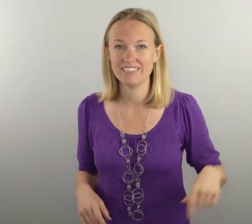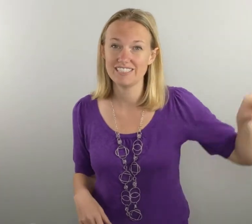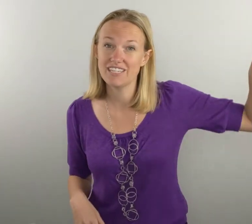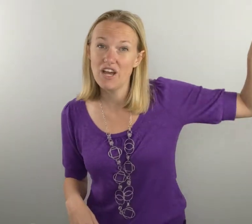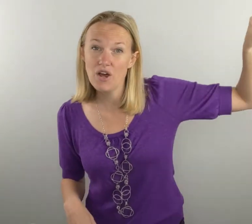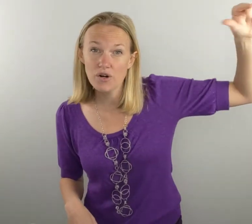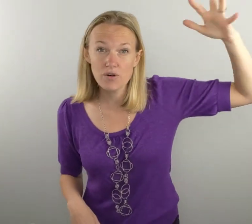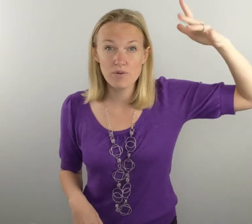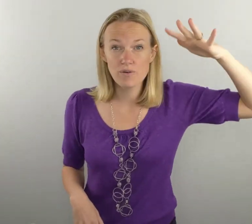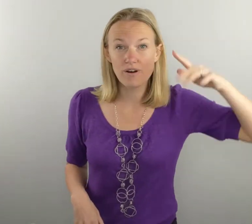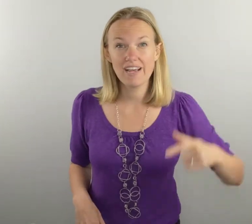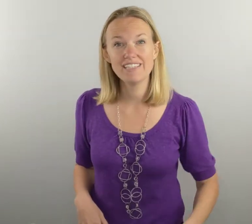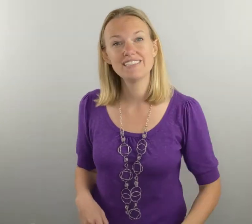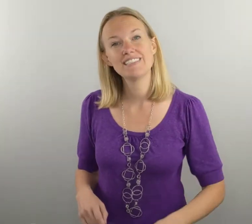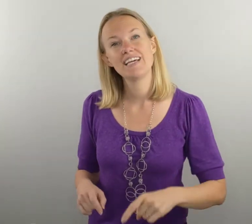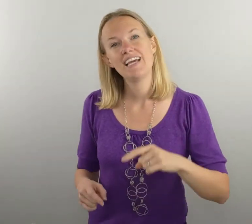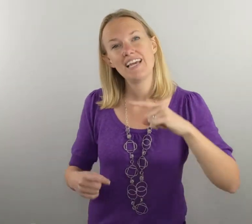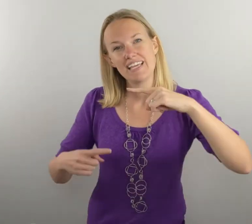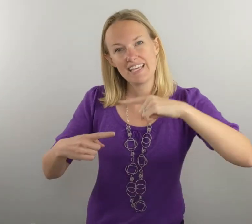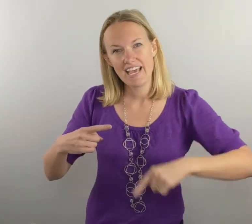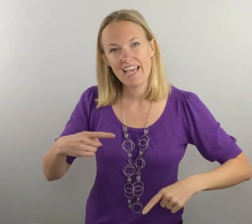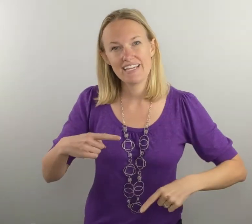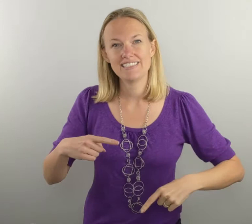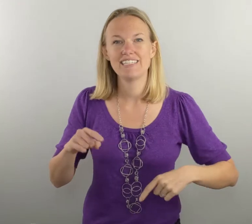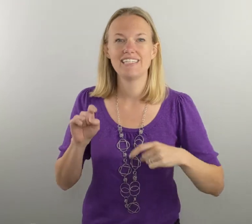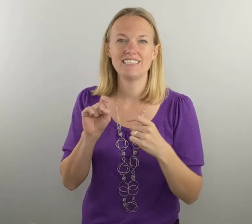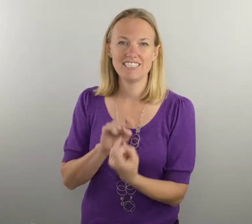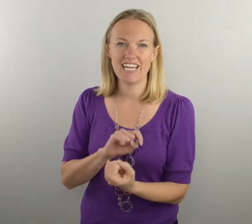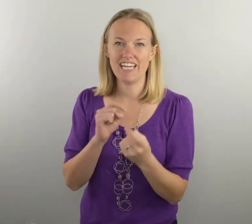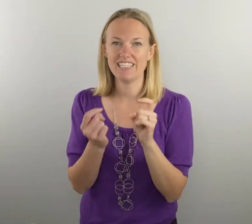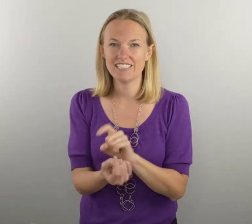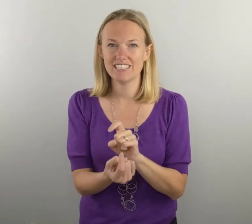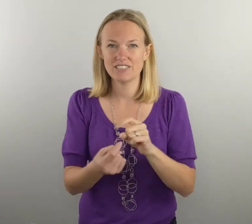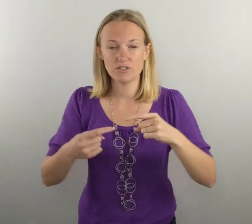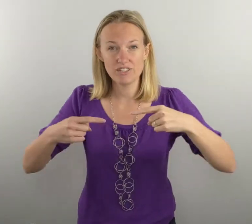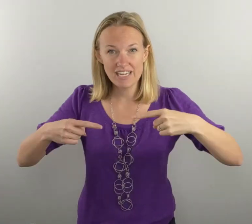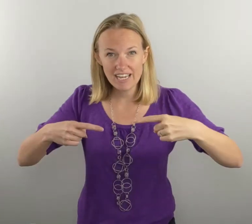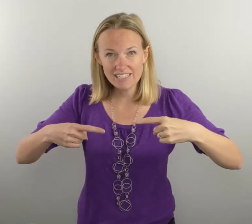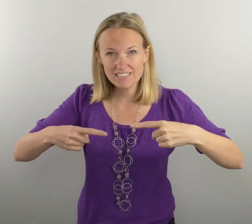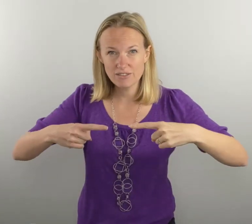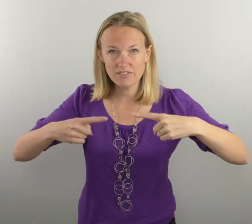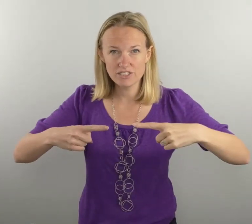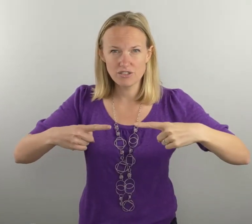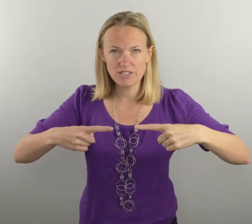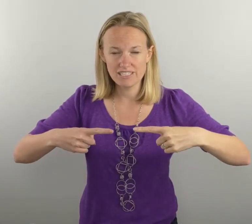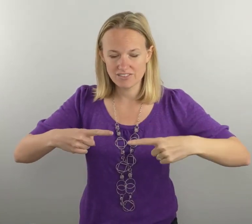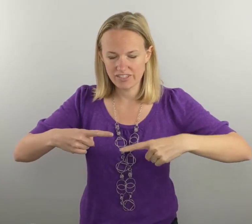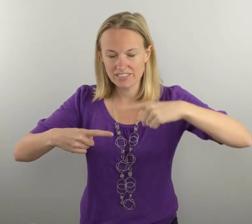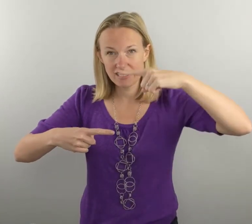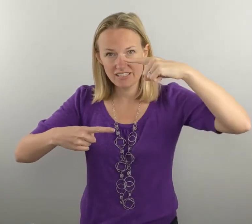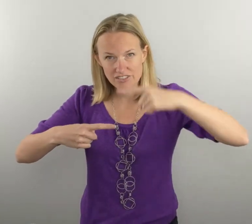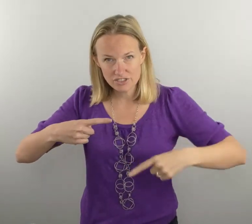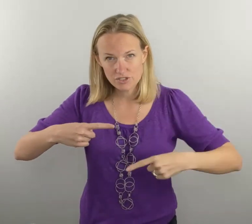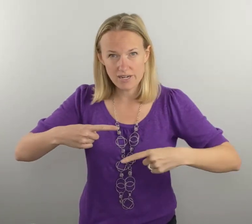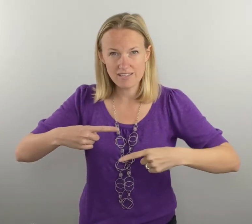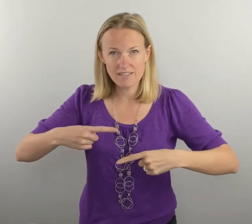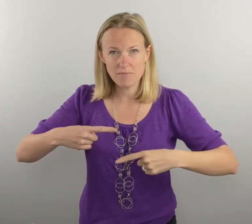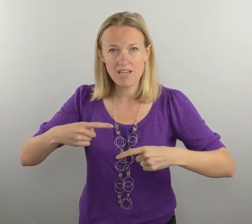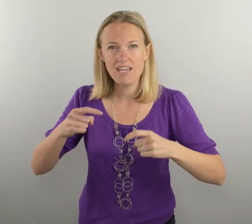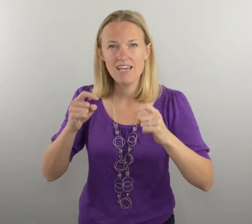just grace can't change. So for can't, you have your 2 index fingers here and you strike them, and